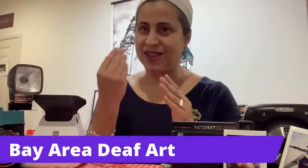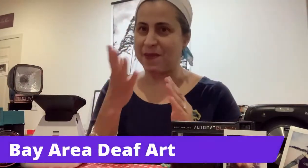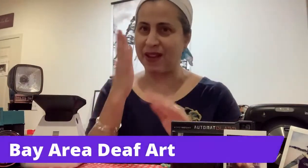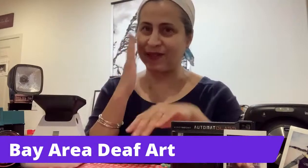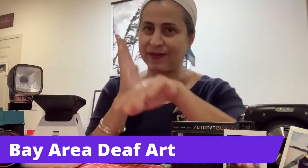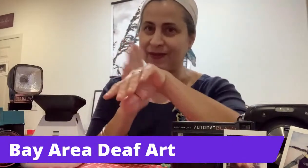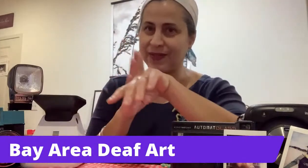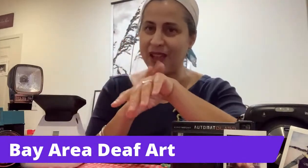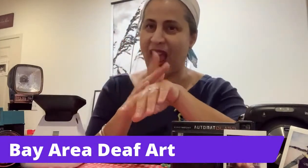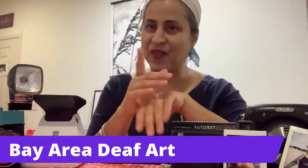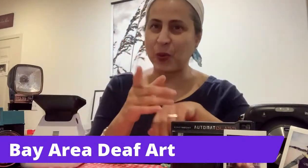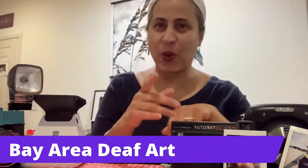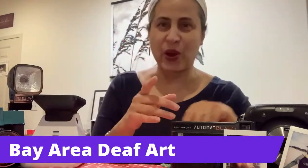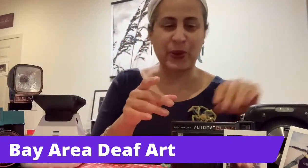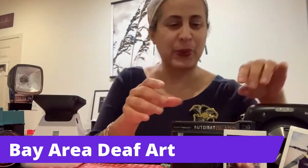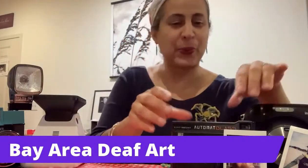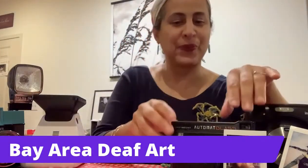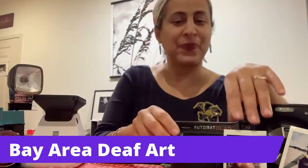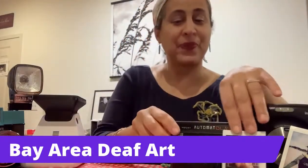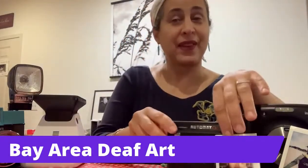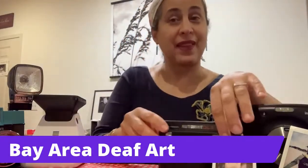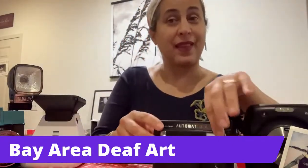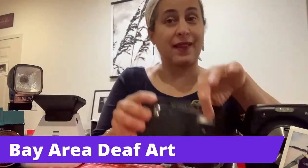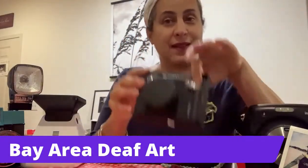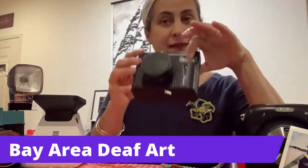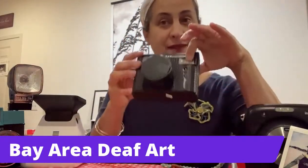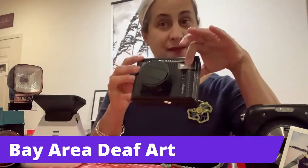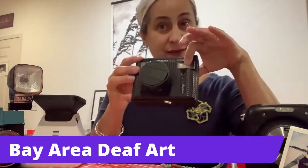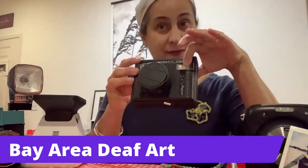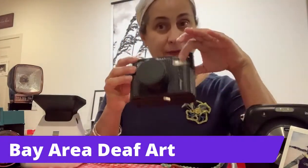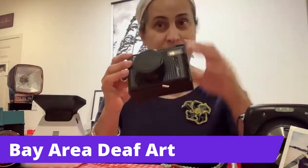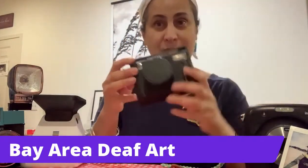Almost all pieces of equipment are going to be expensive, I must warn you.